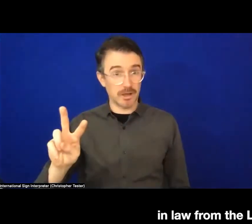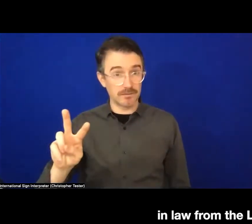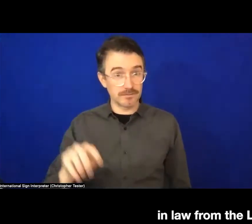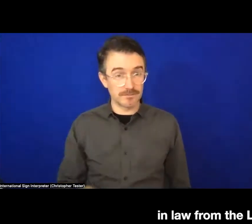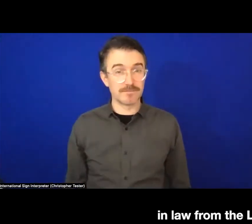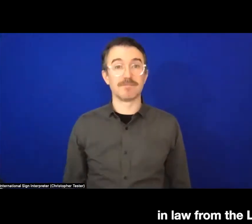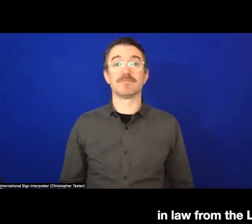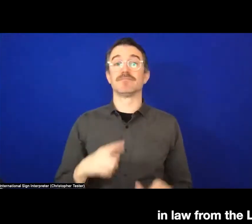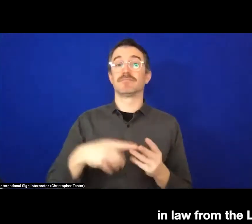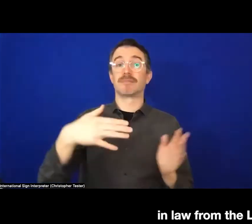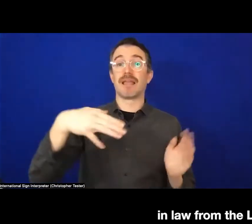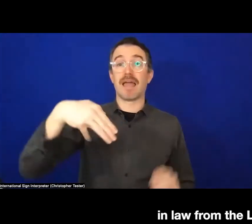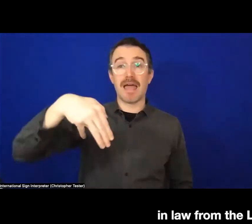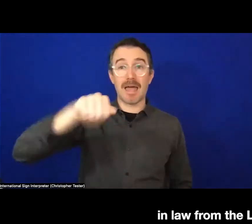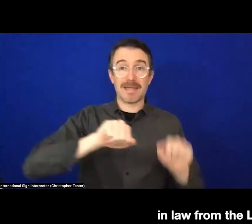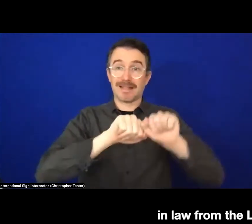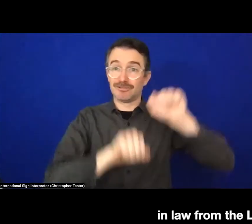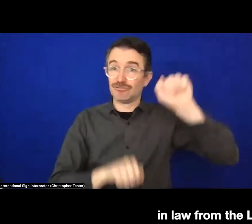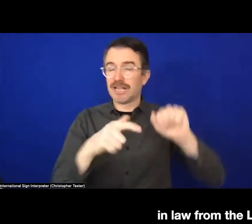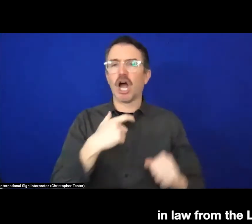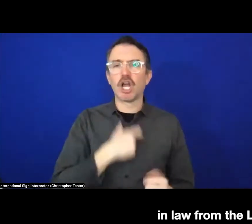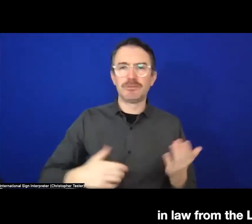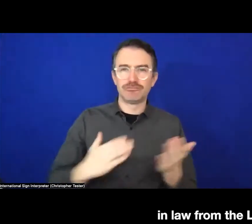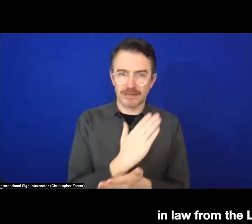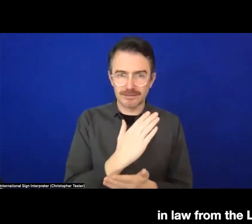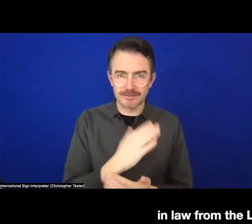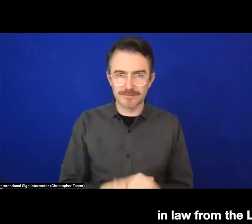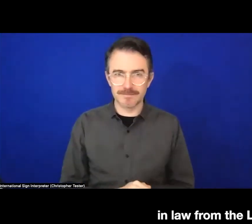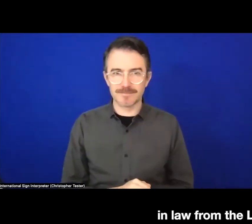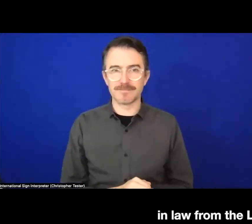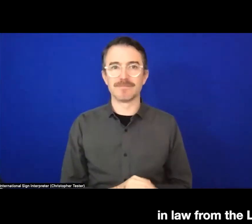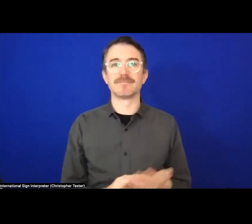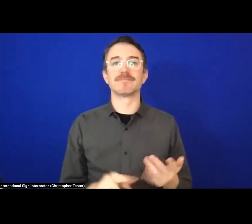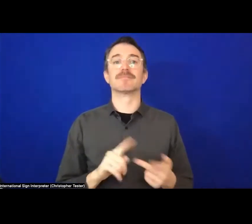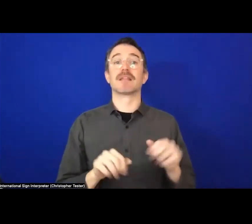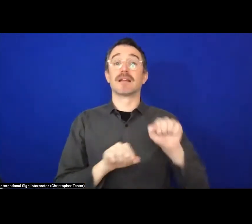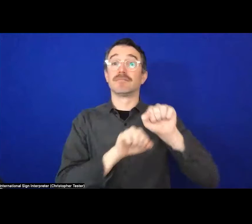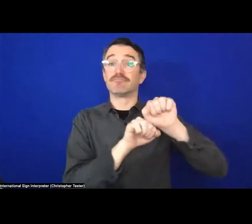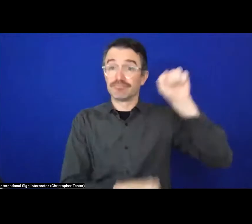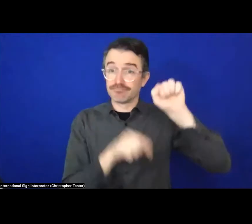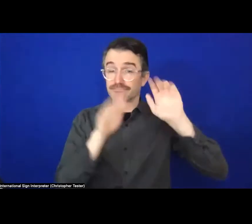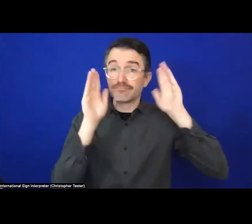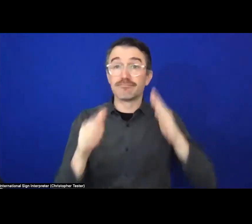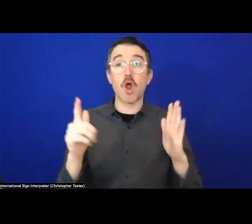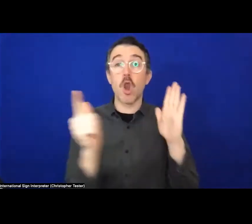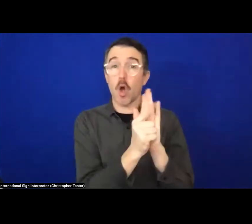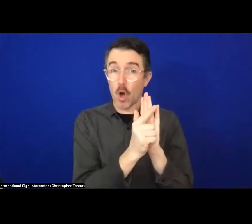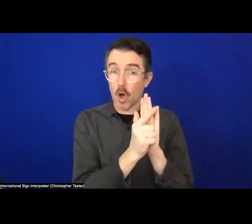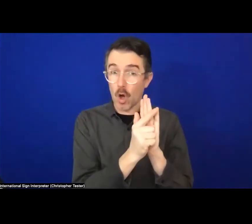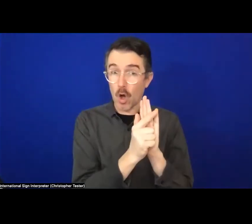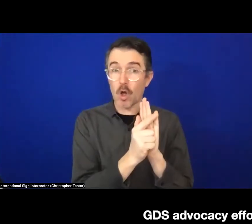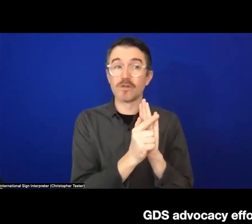University, and a diploma in law from the Law Development Center, among other credentials. She's going to talk